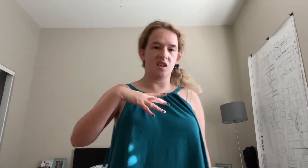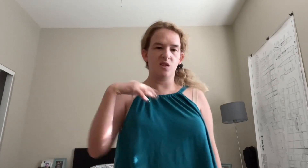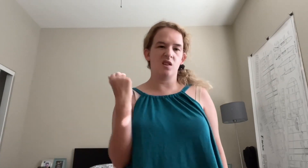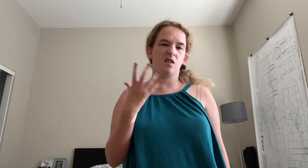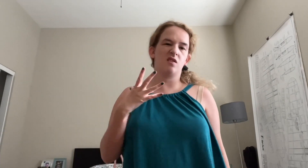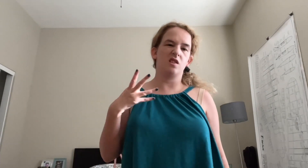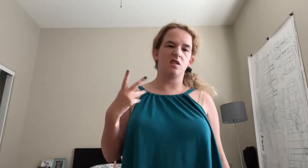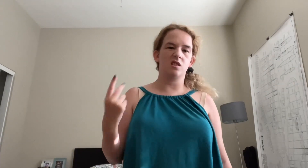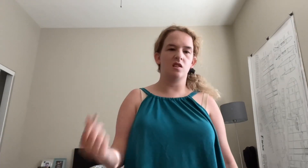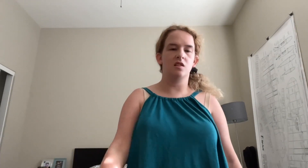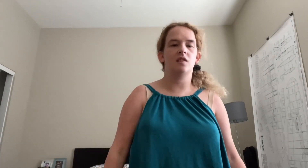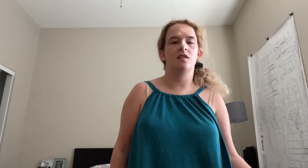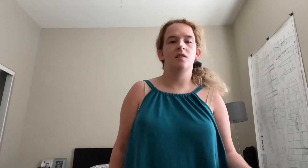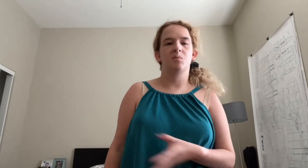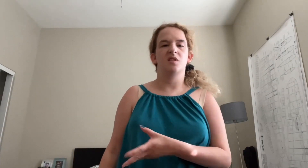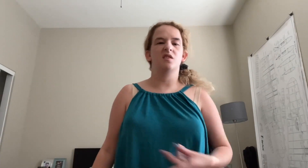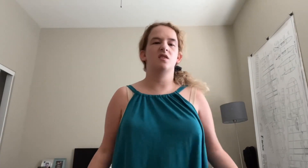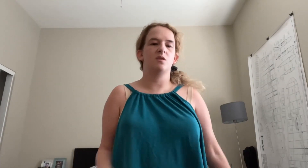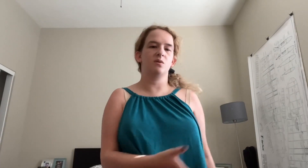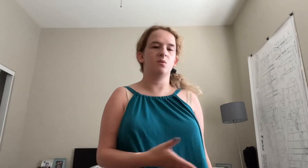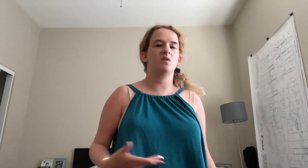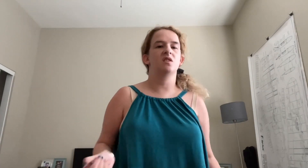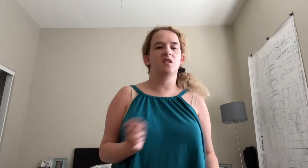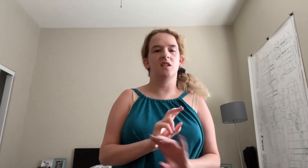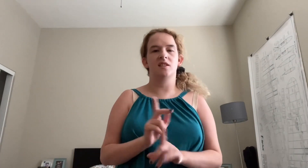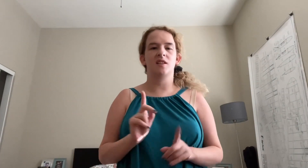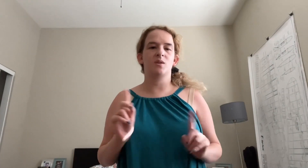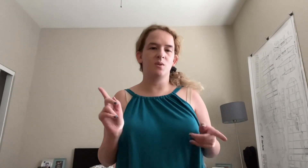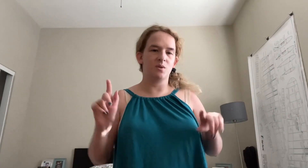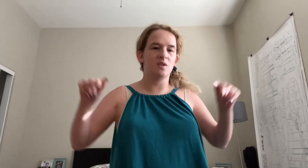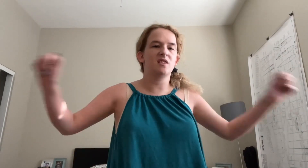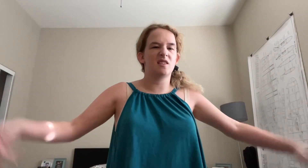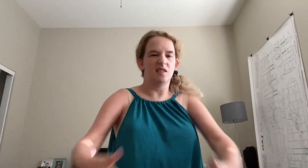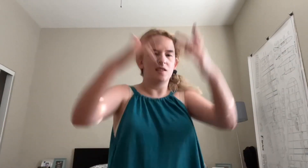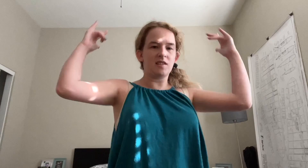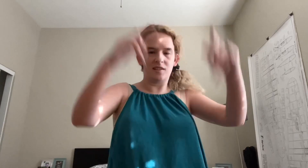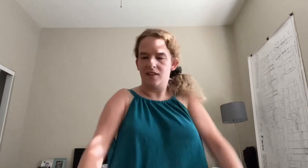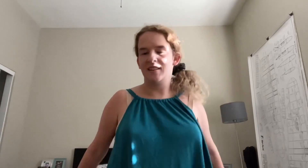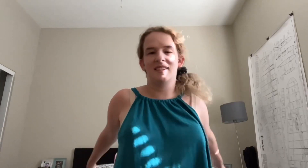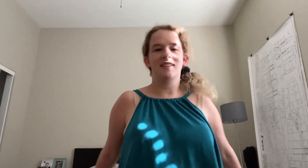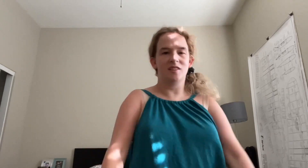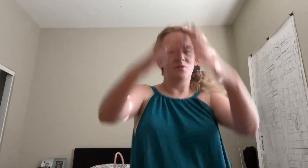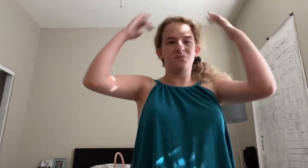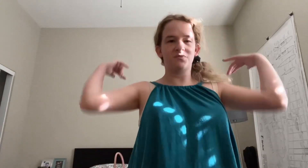No conversation, cause your body talk, no translation, no translation, yeah.